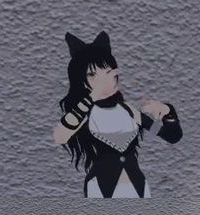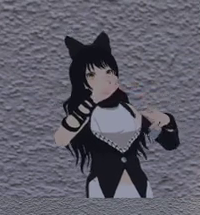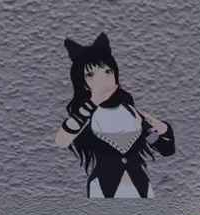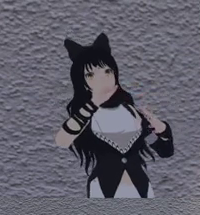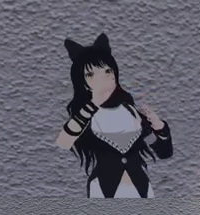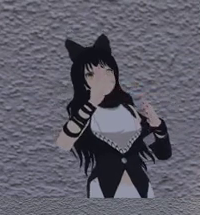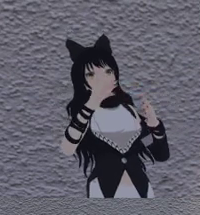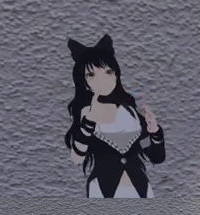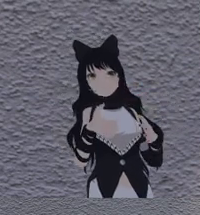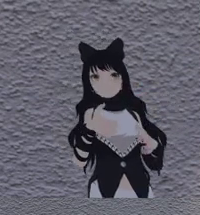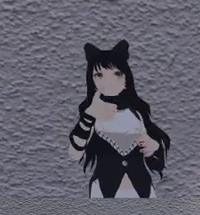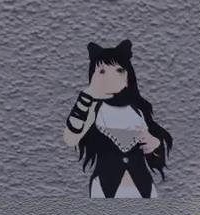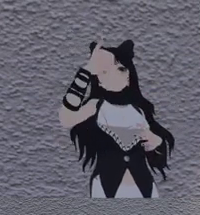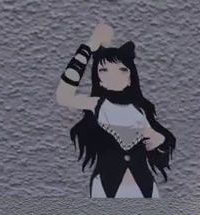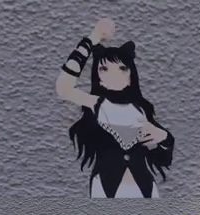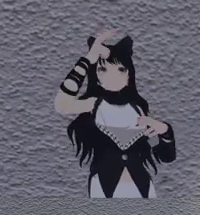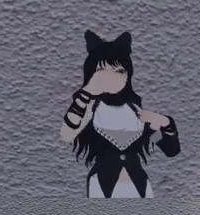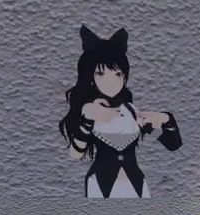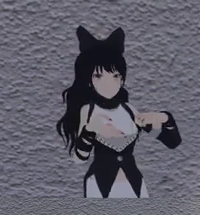Gain.